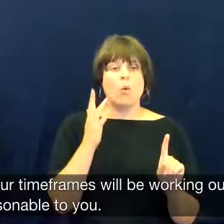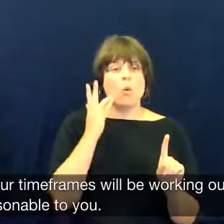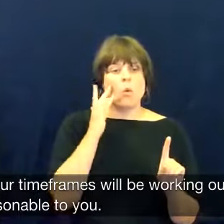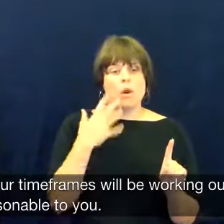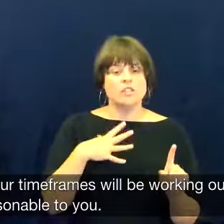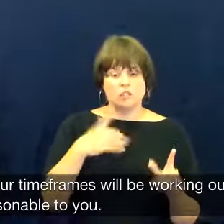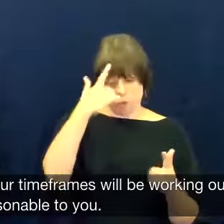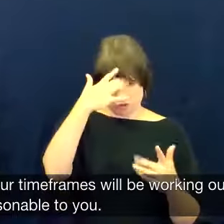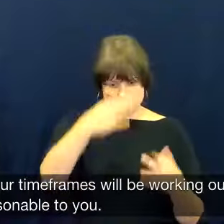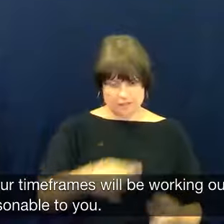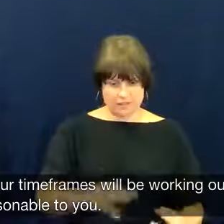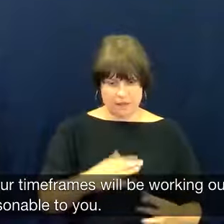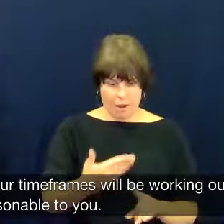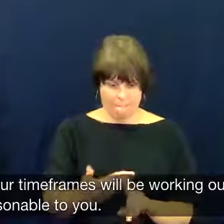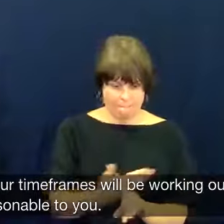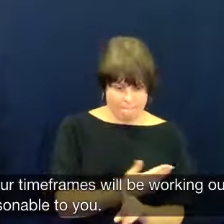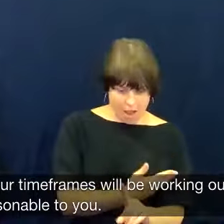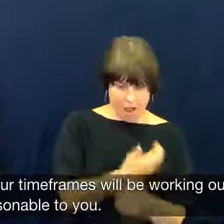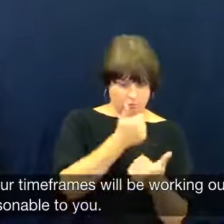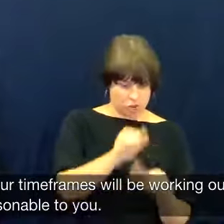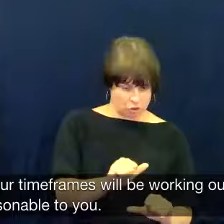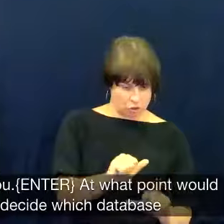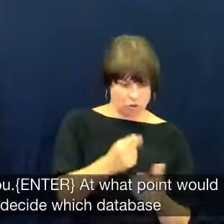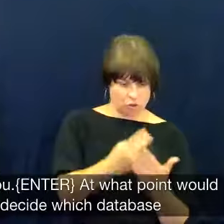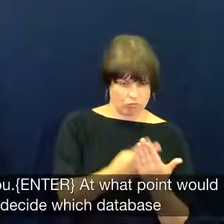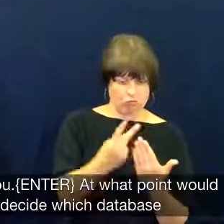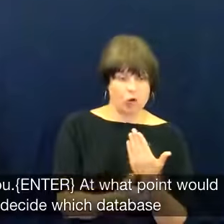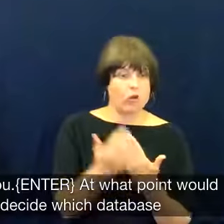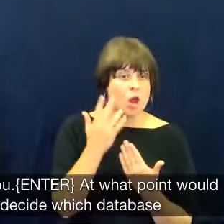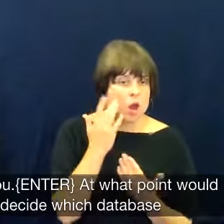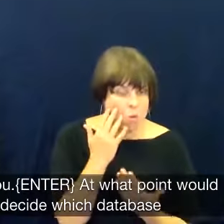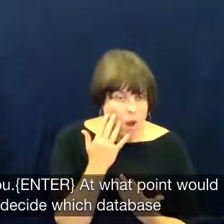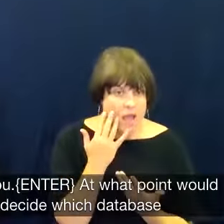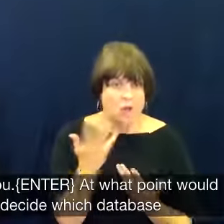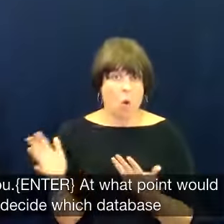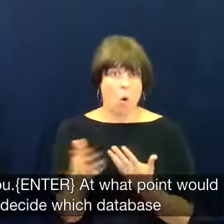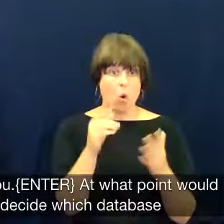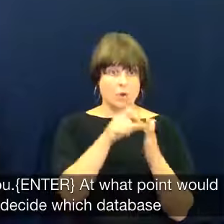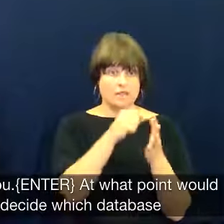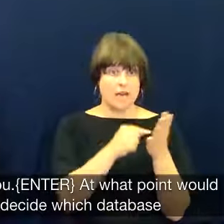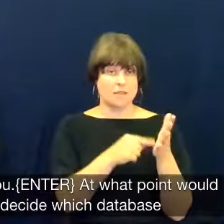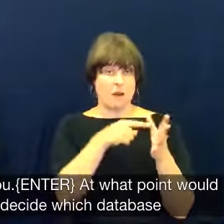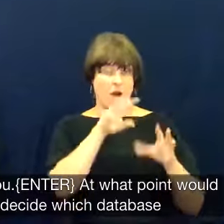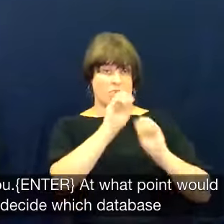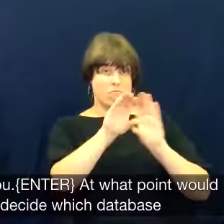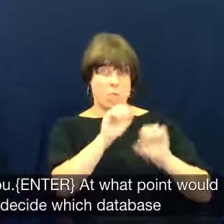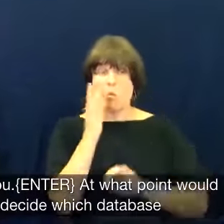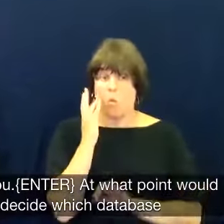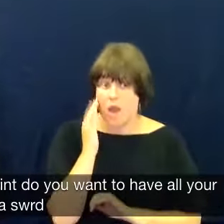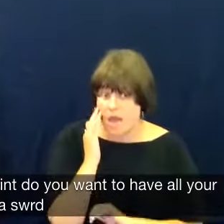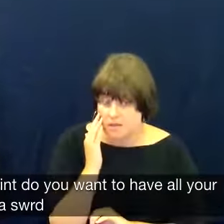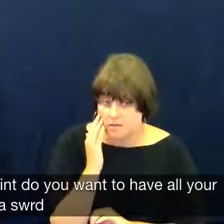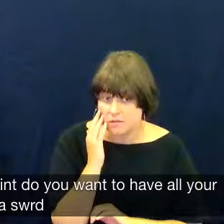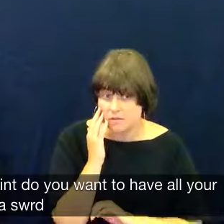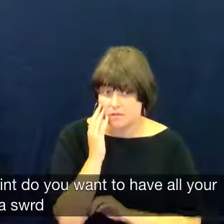to decide which database you want to use? At what point do you want to have all your data entered into the database? And at what